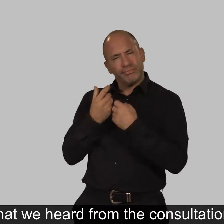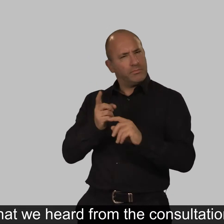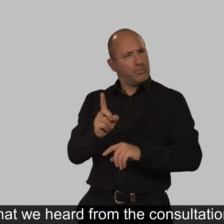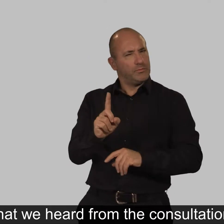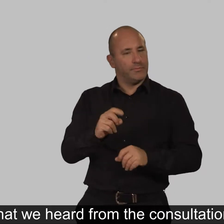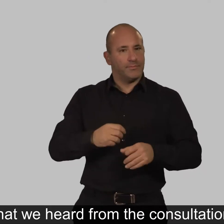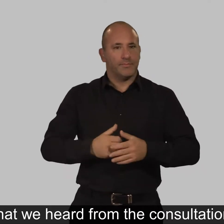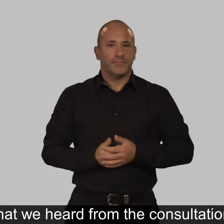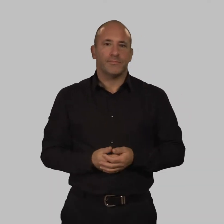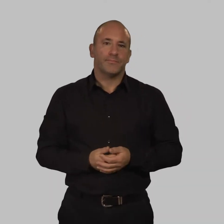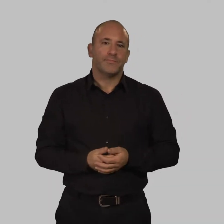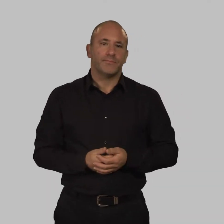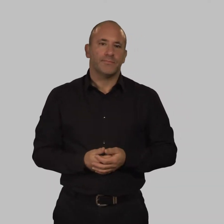What we heard from the consultation.